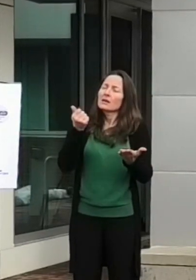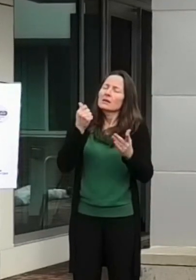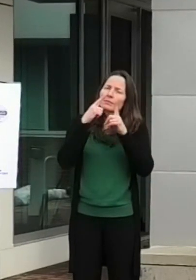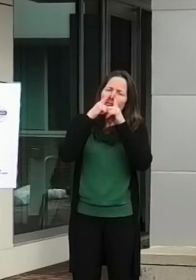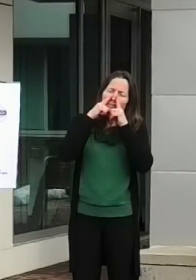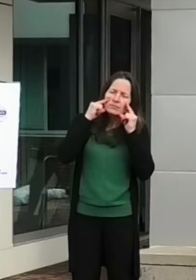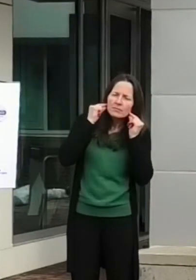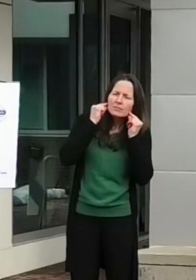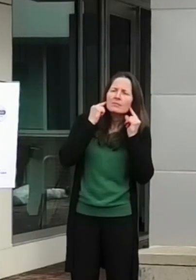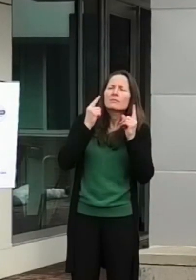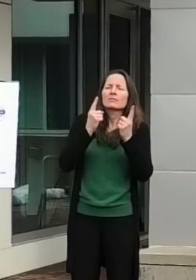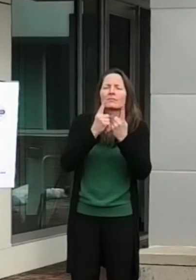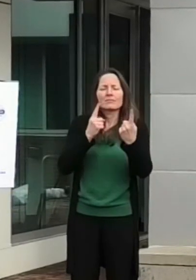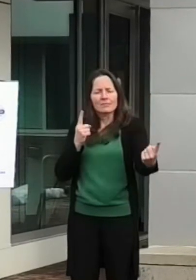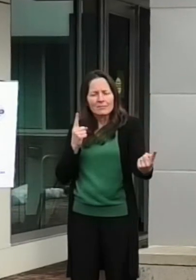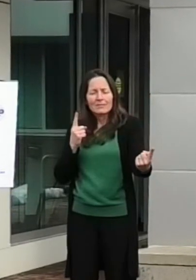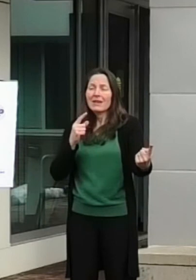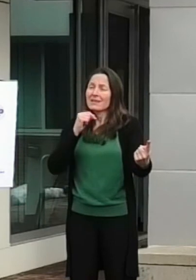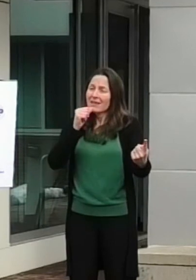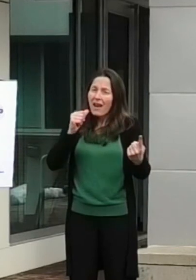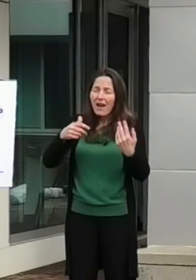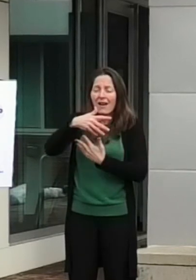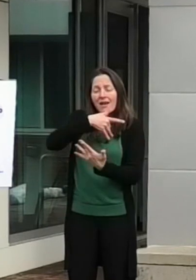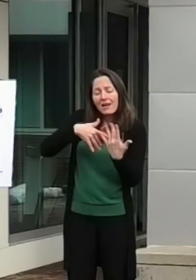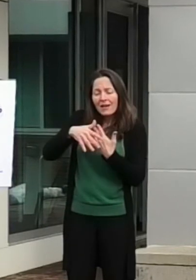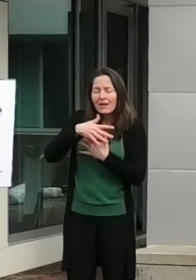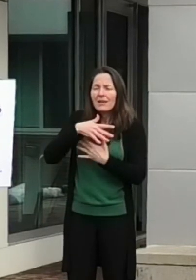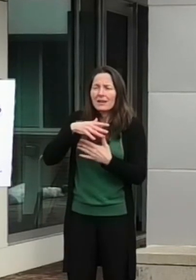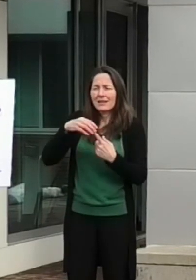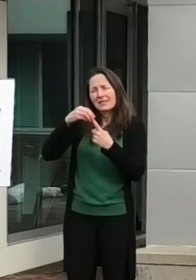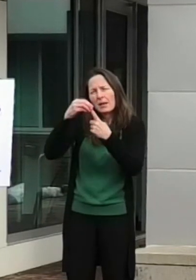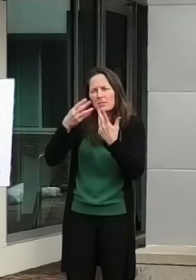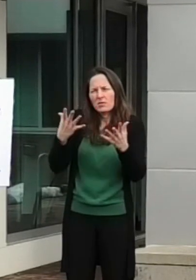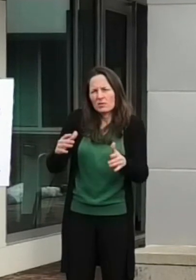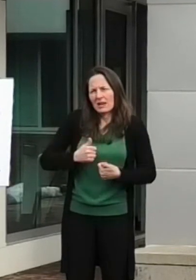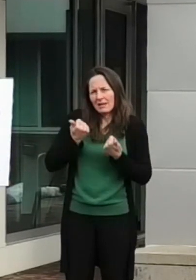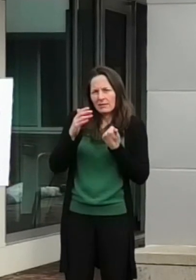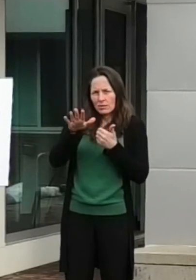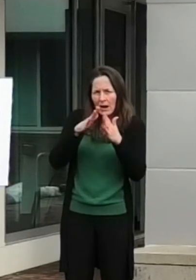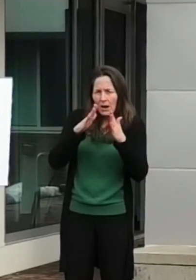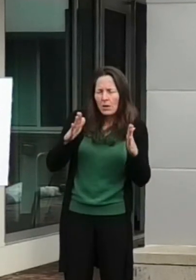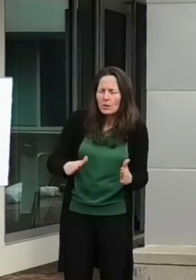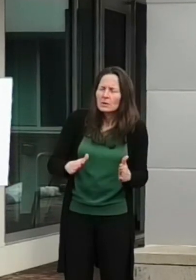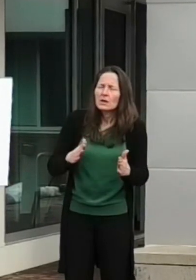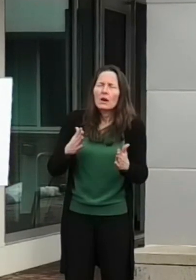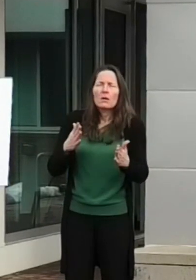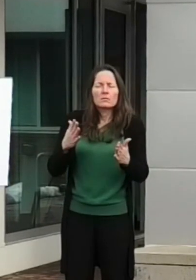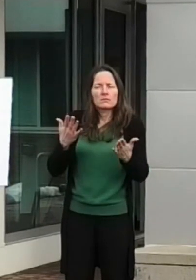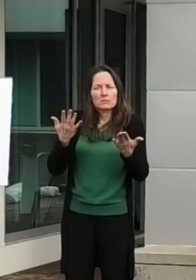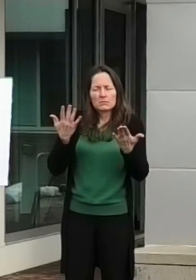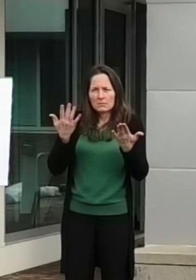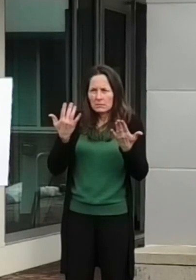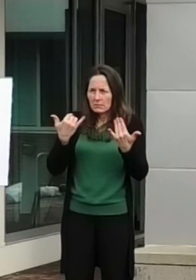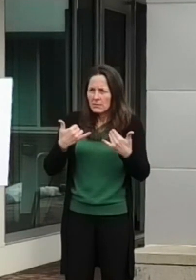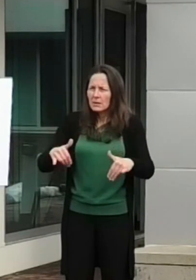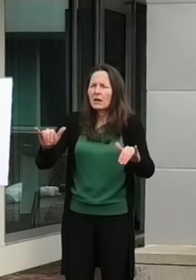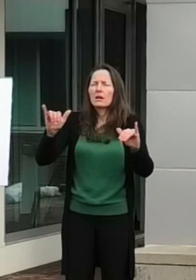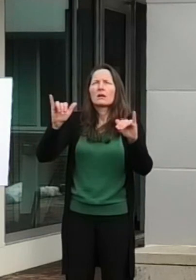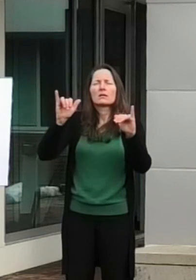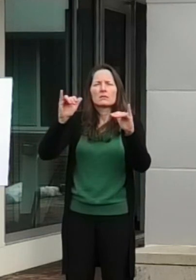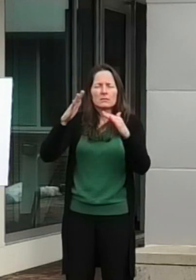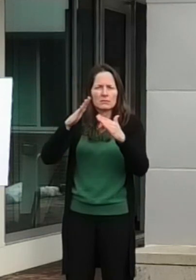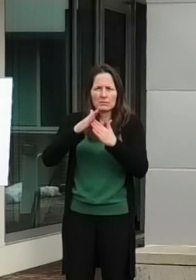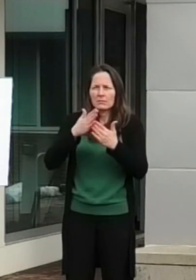hands, and not gathering in groups outside of your household remain the most important things we can do to